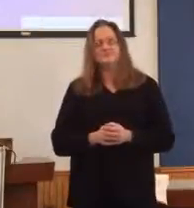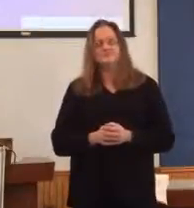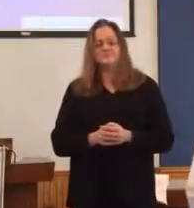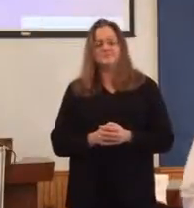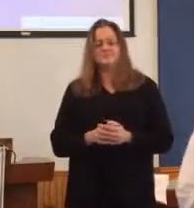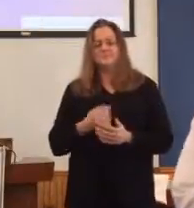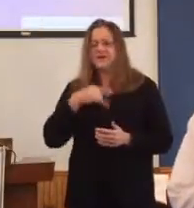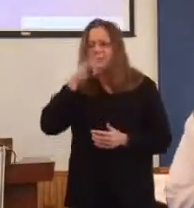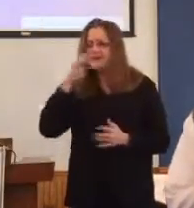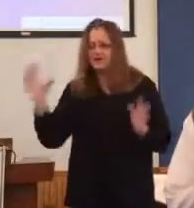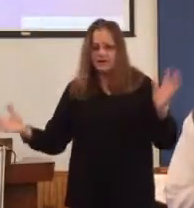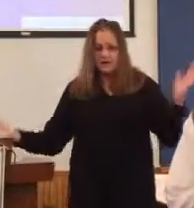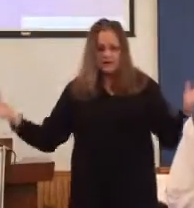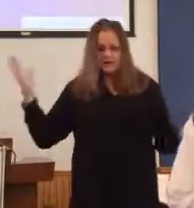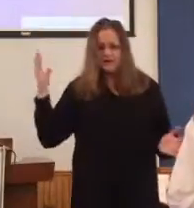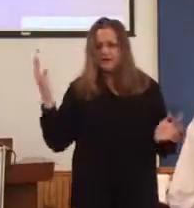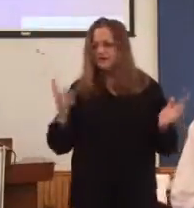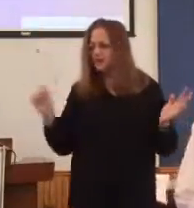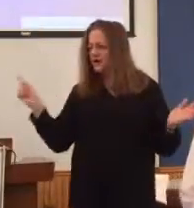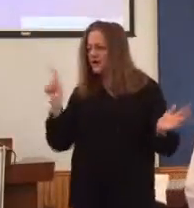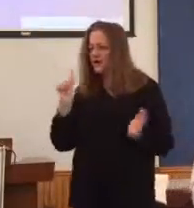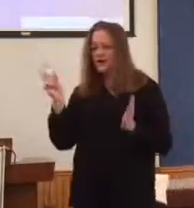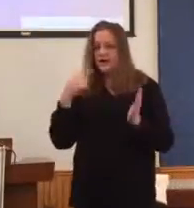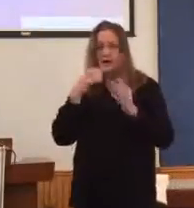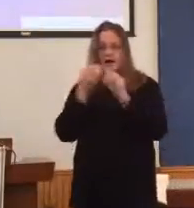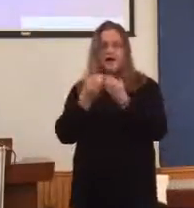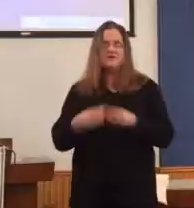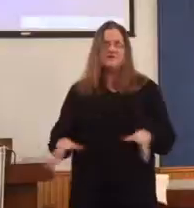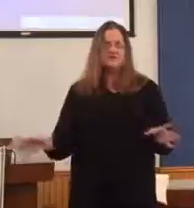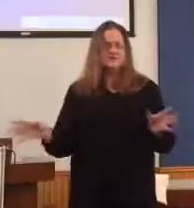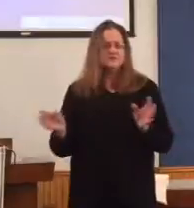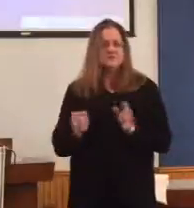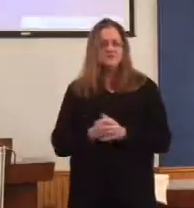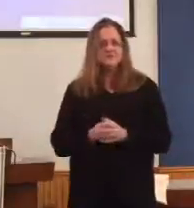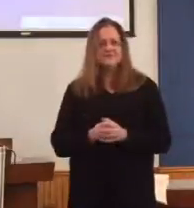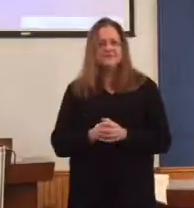Where's my kid? What happened? Is he okay?